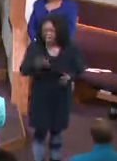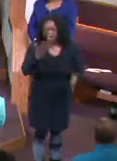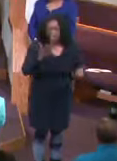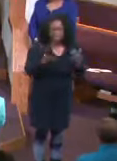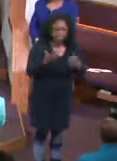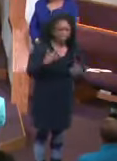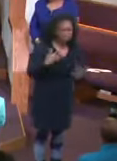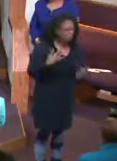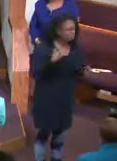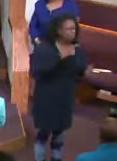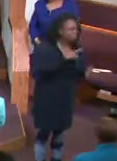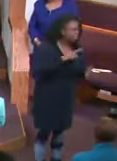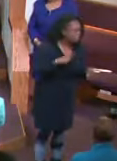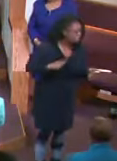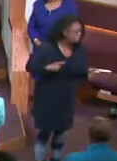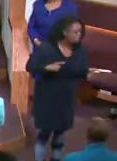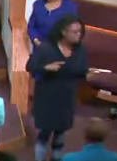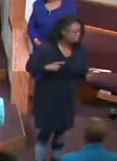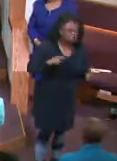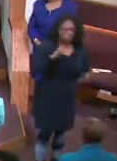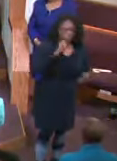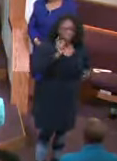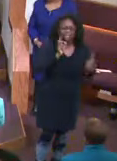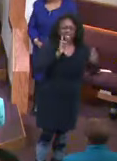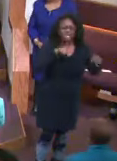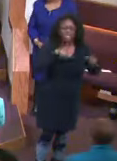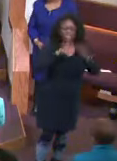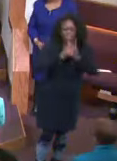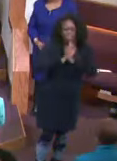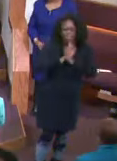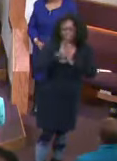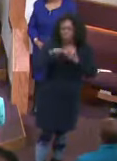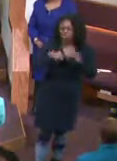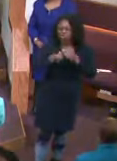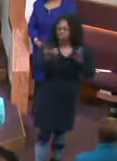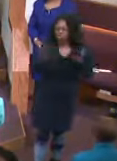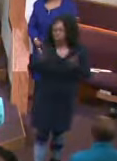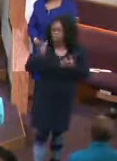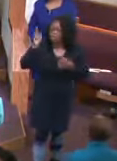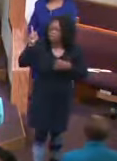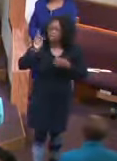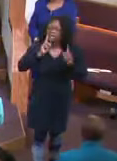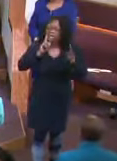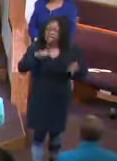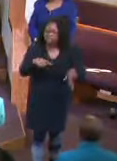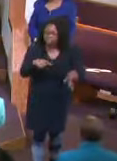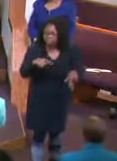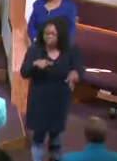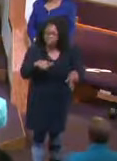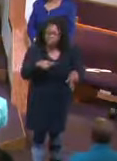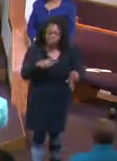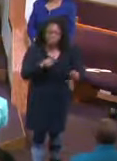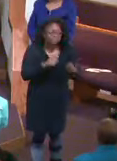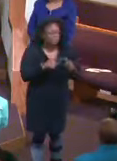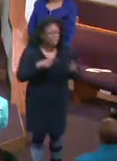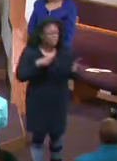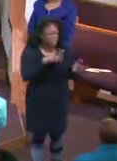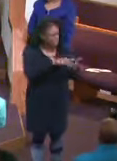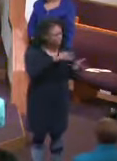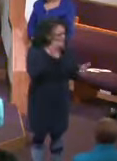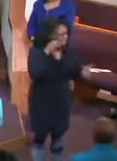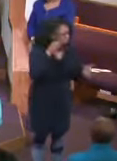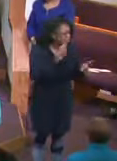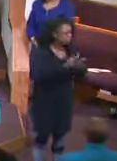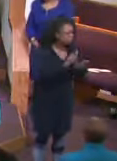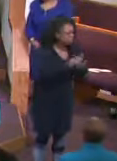felt that the Lord didn't answer your prayer when you wanted him to answer it. And what I've learned is that sometimes God doesn't